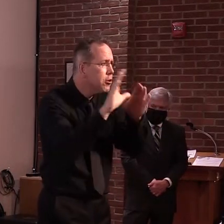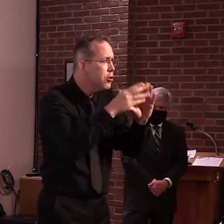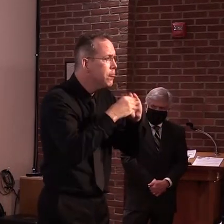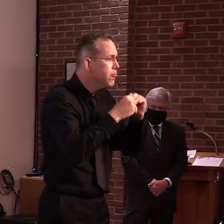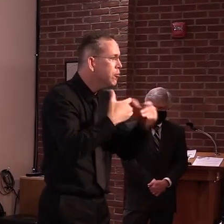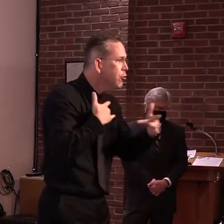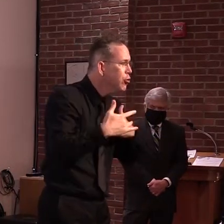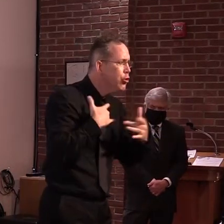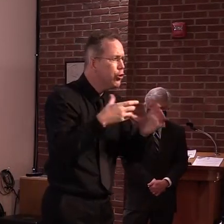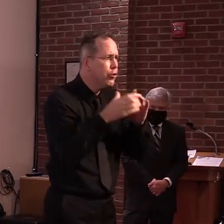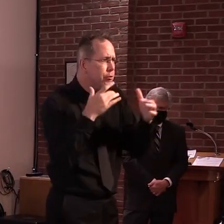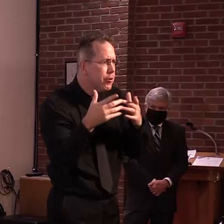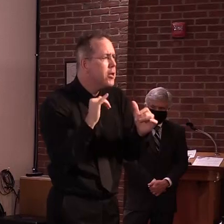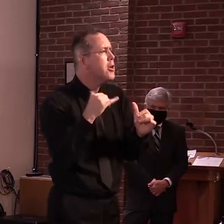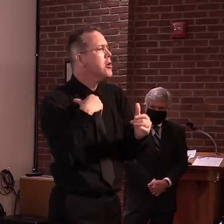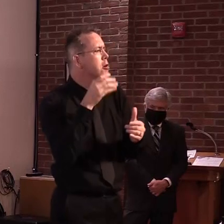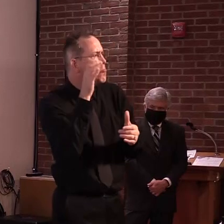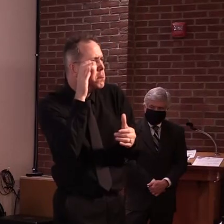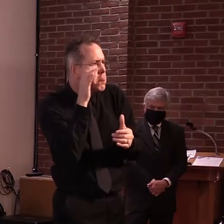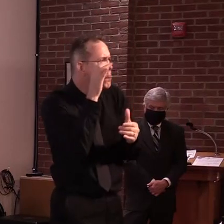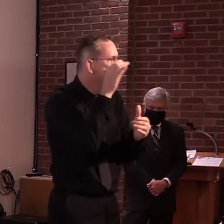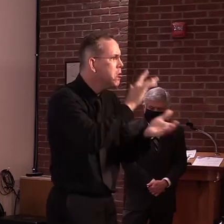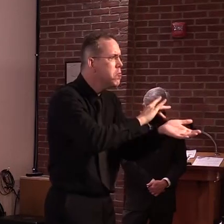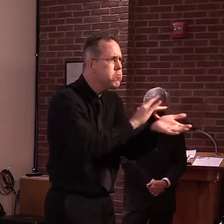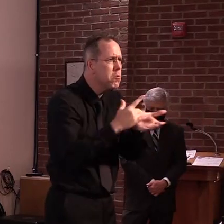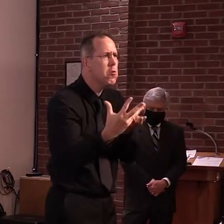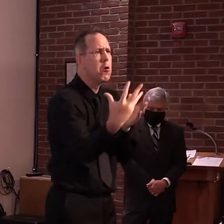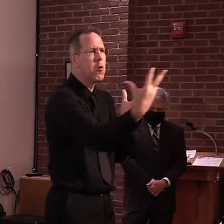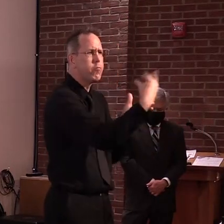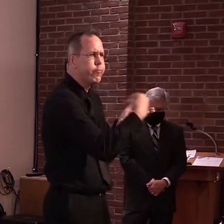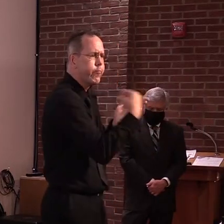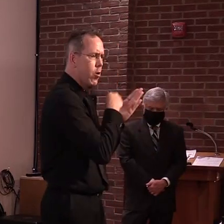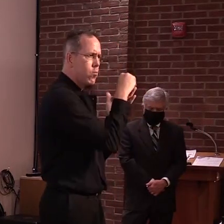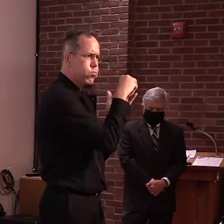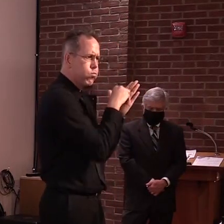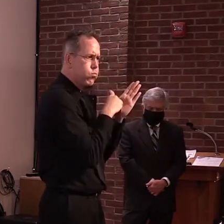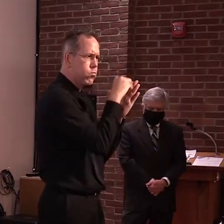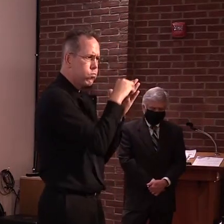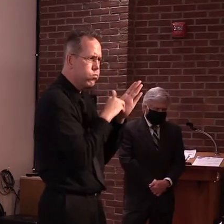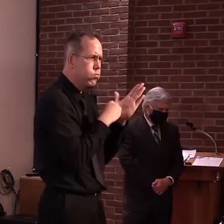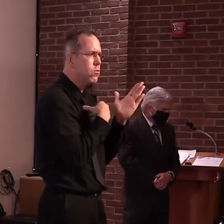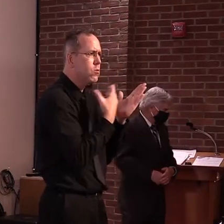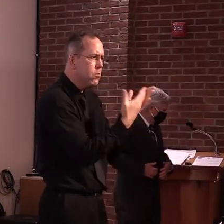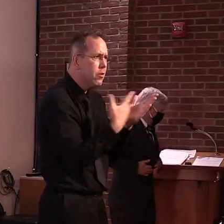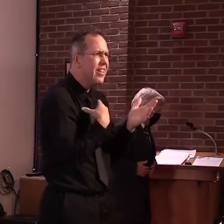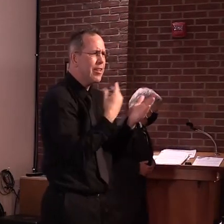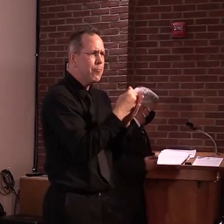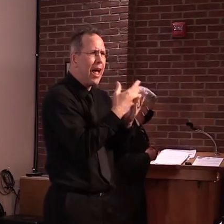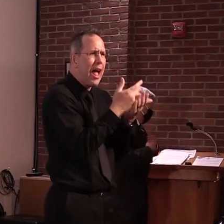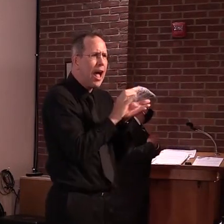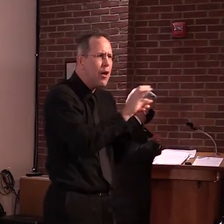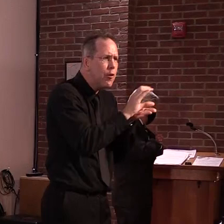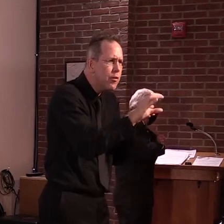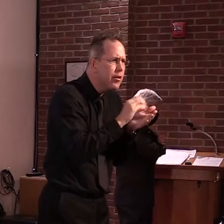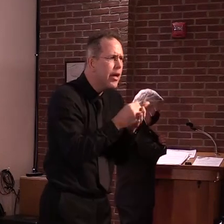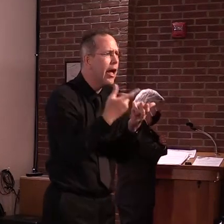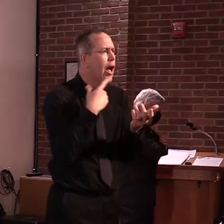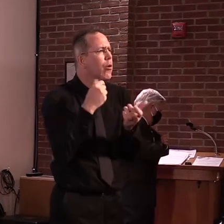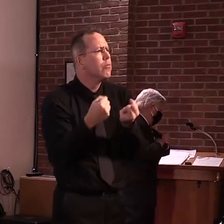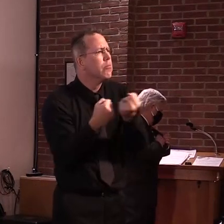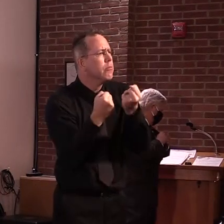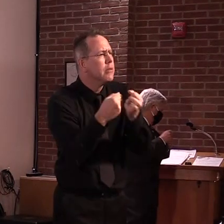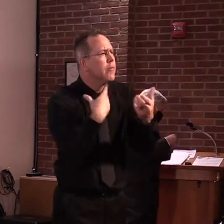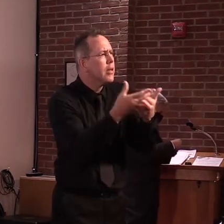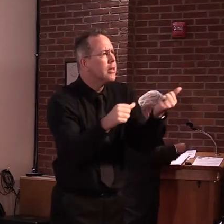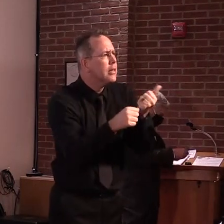to do several things: bring immediate cash and technical assistance to businesses on the brink of bankruptcy, keep